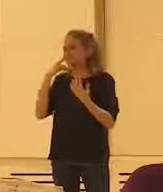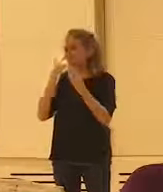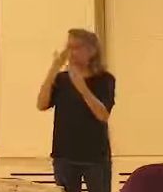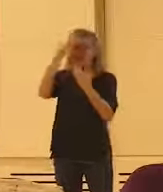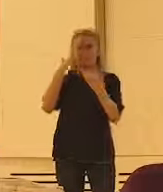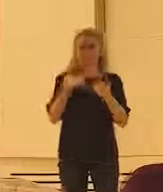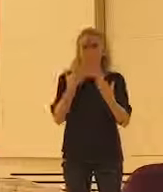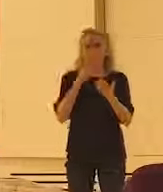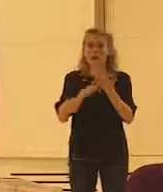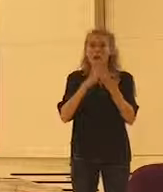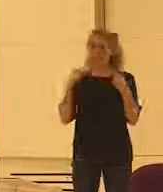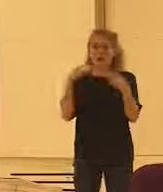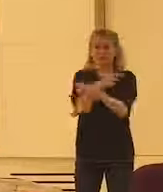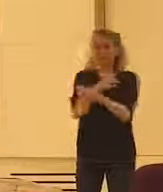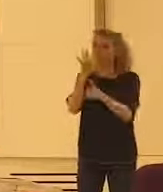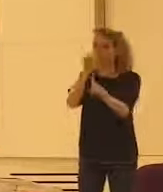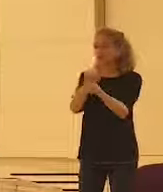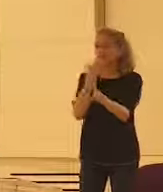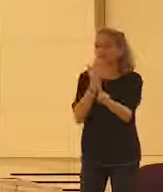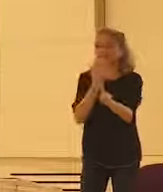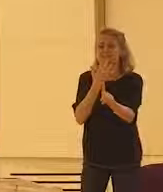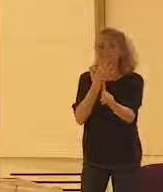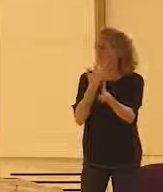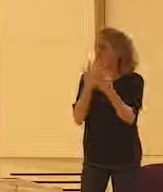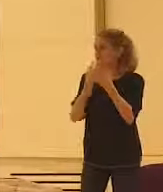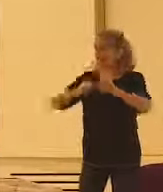lots of deaf people with mental health issues